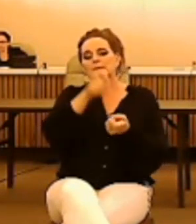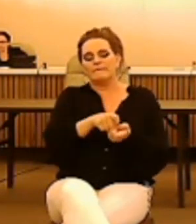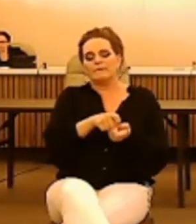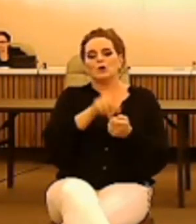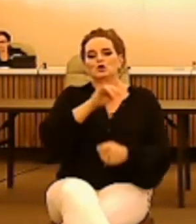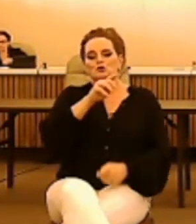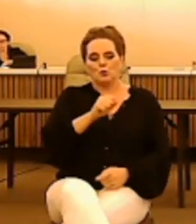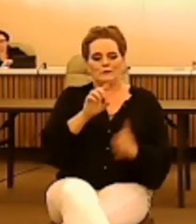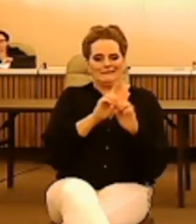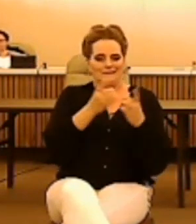zoning districts and zoning code.